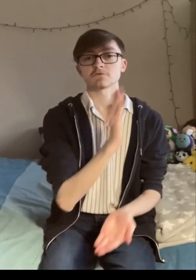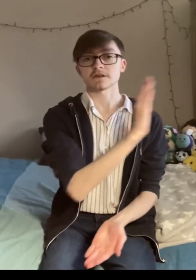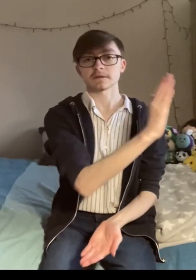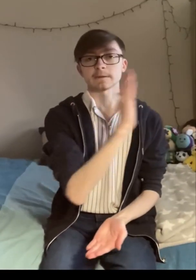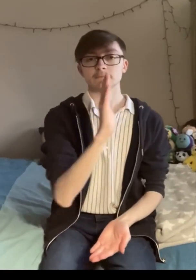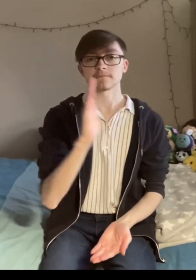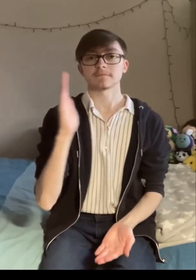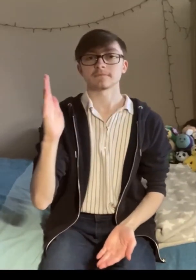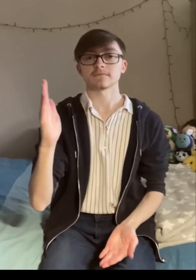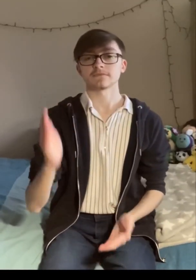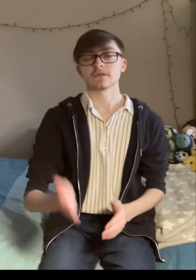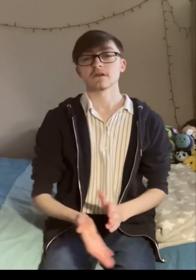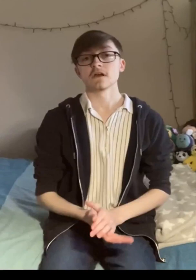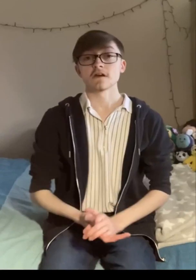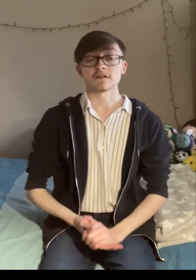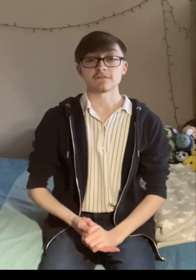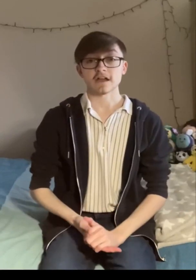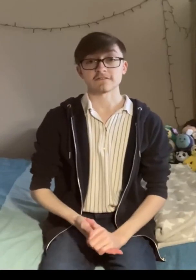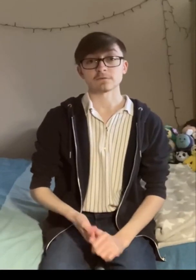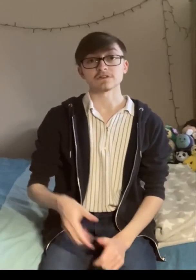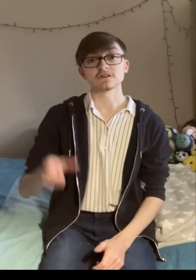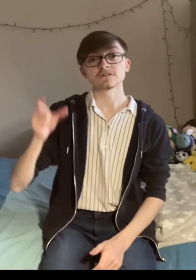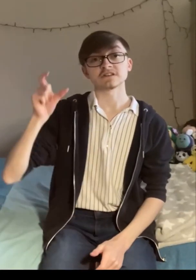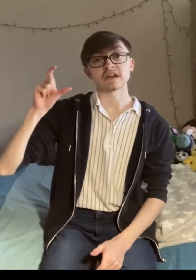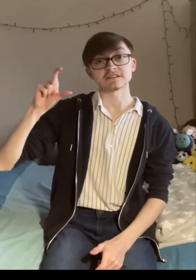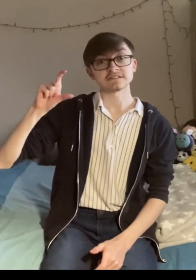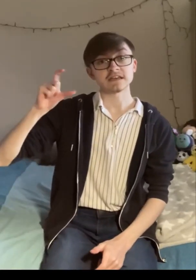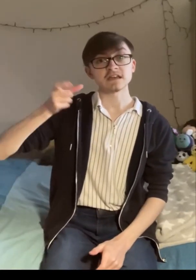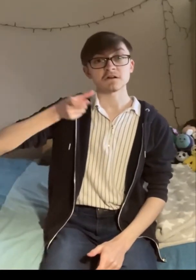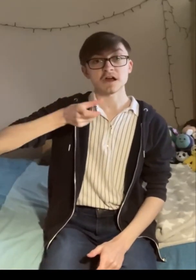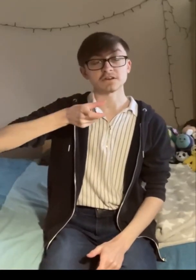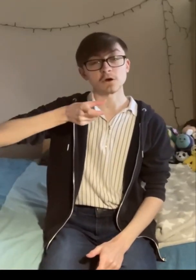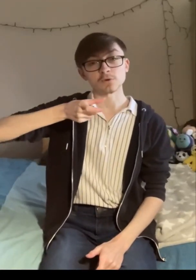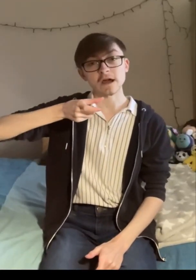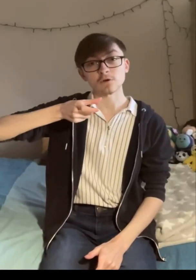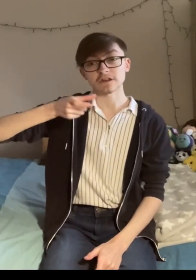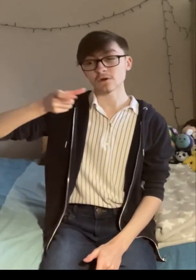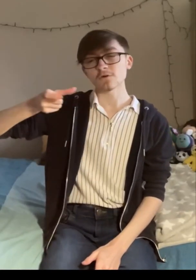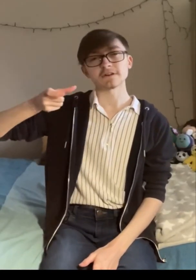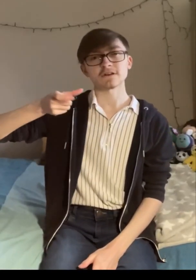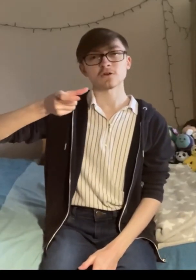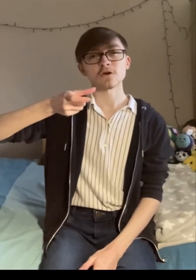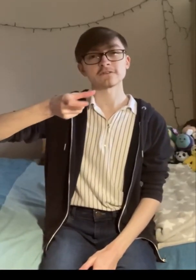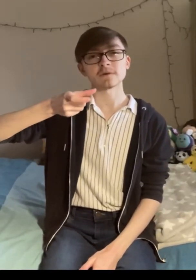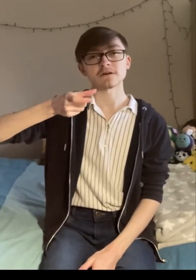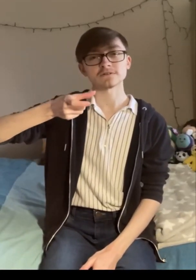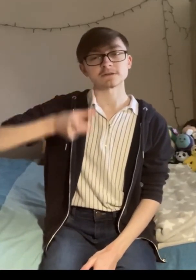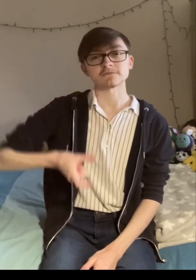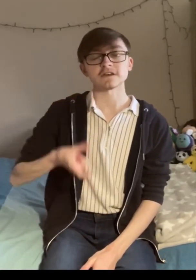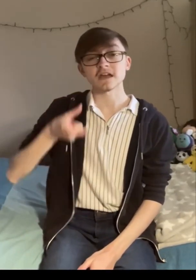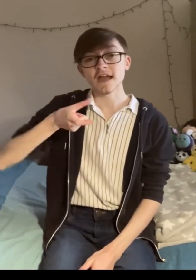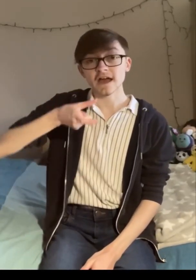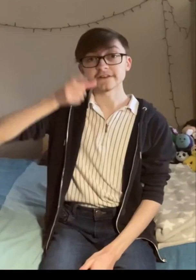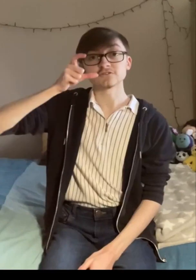Library. And for cafe, what you do is you get a C and you hold it out, like you're holding like a coffee mug or something, and you drink